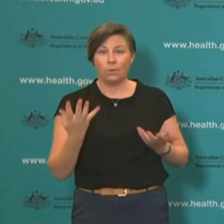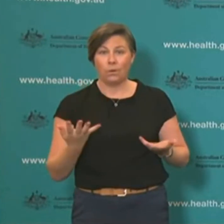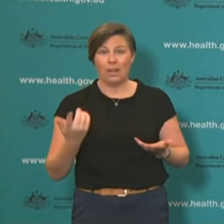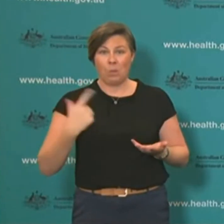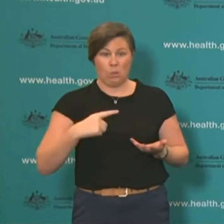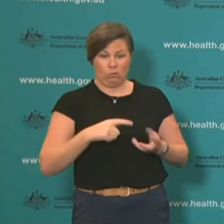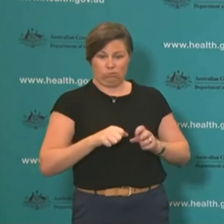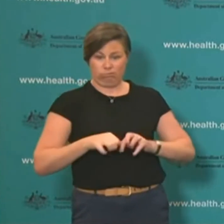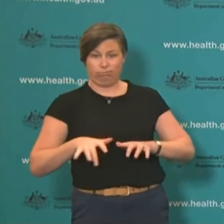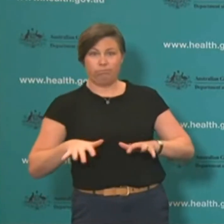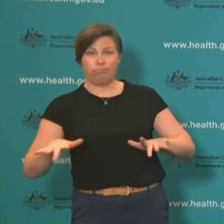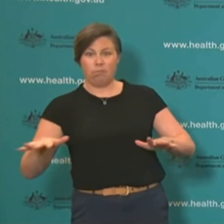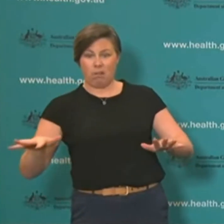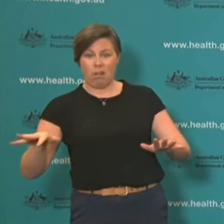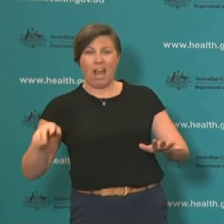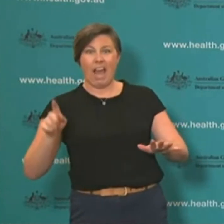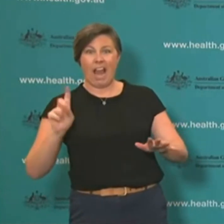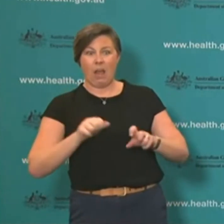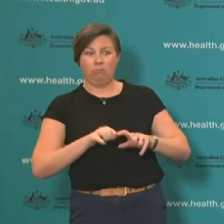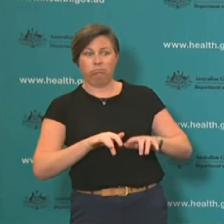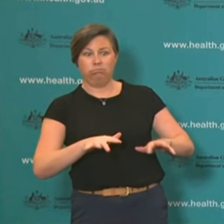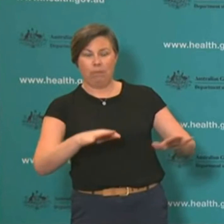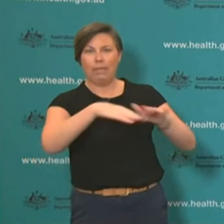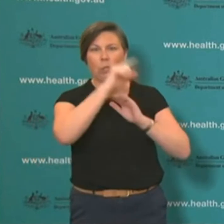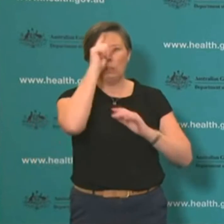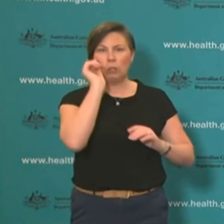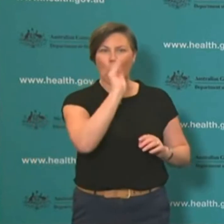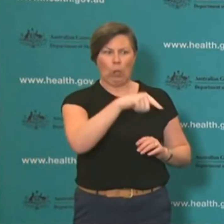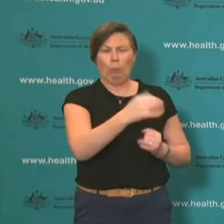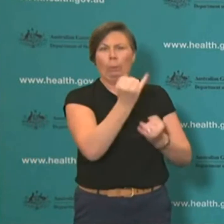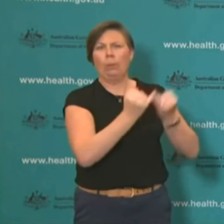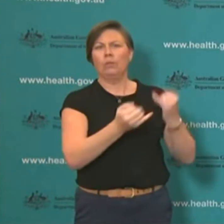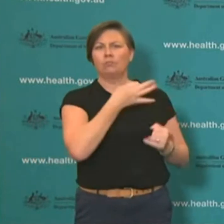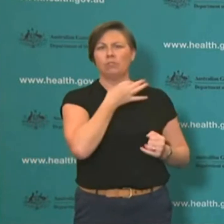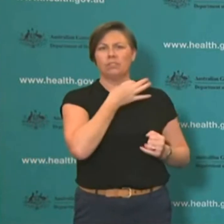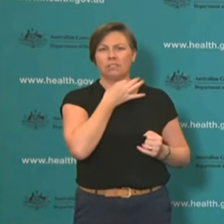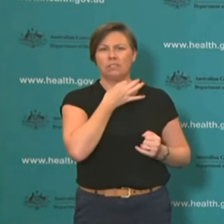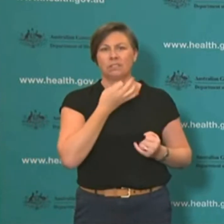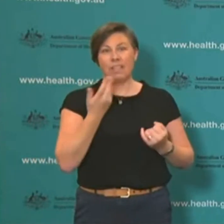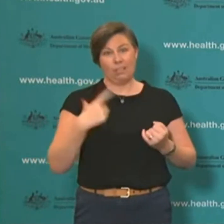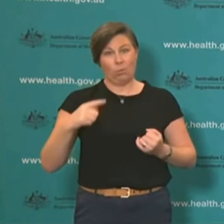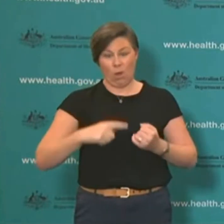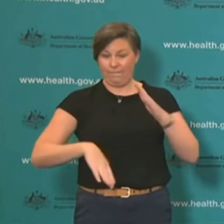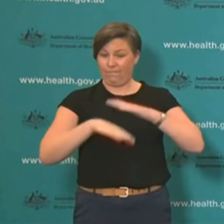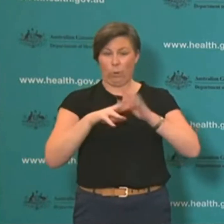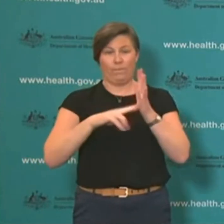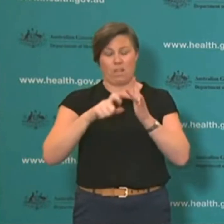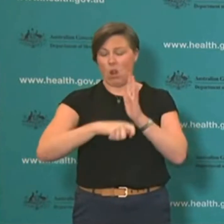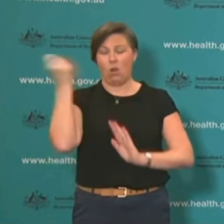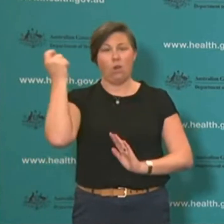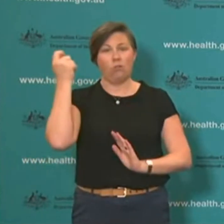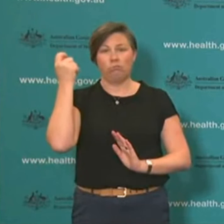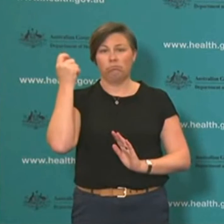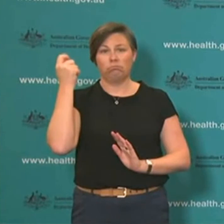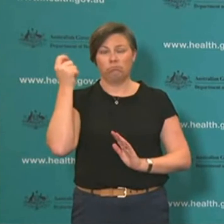community outbreak on our most vulnerable in residential aged care. We have to shut down that community outbreak, and we